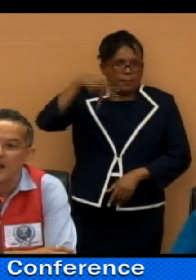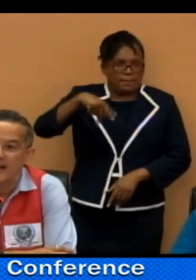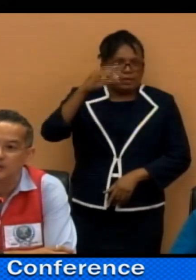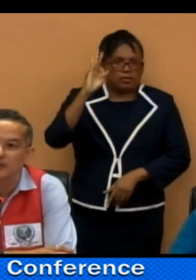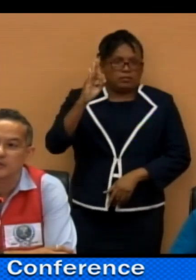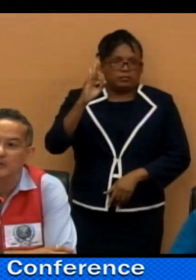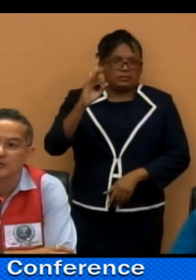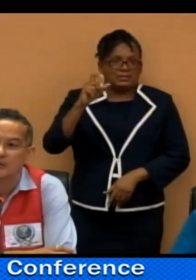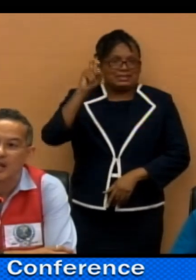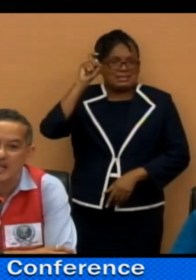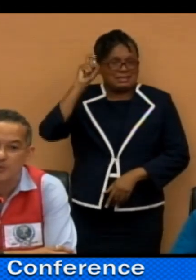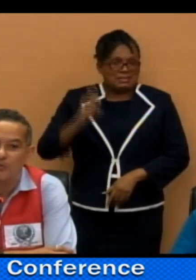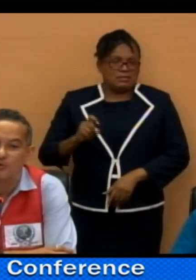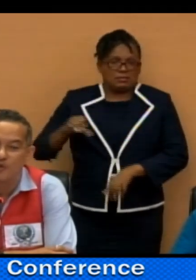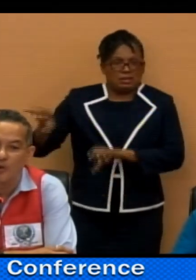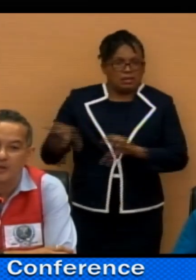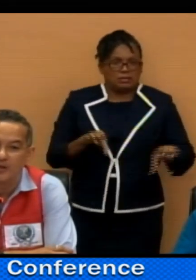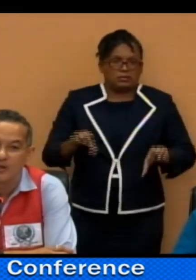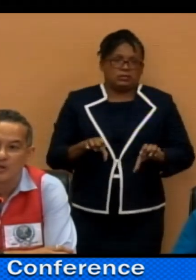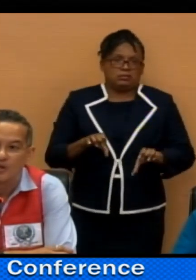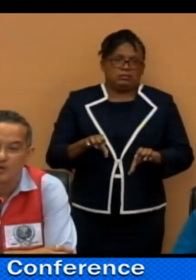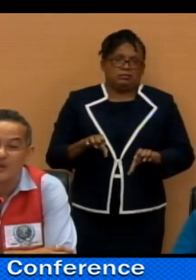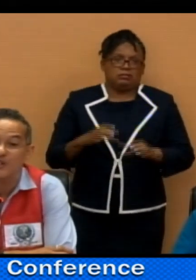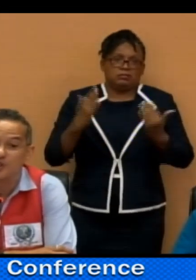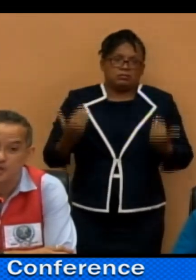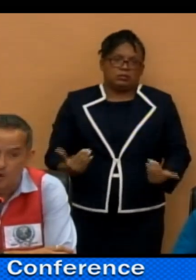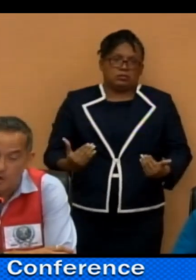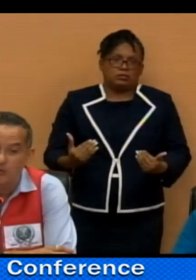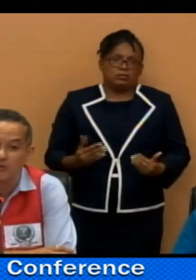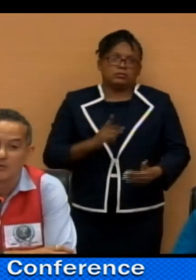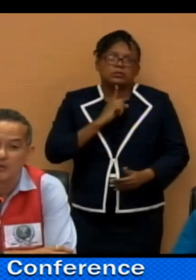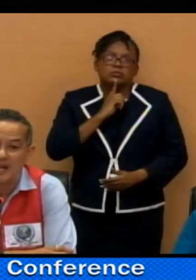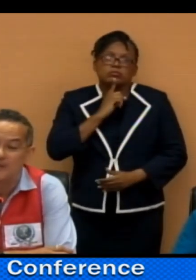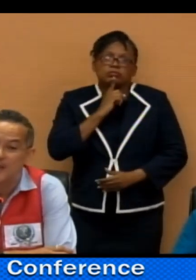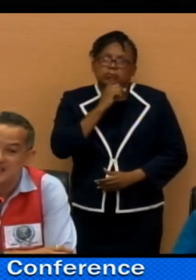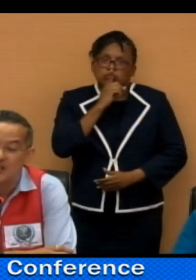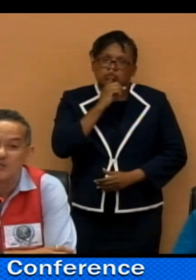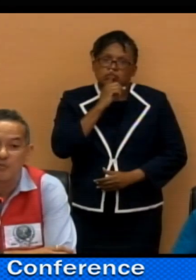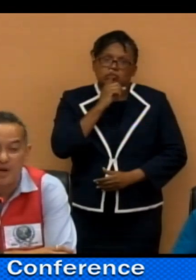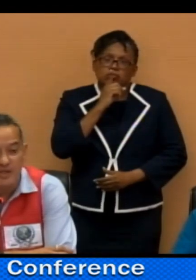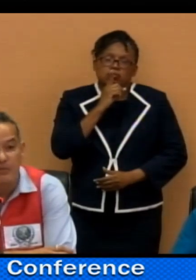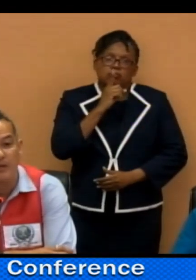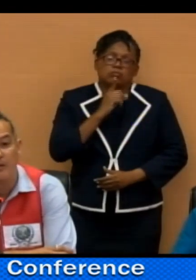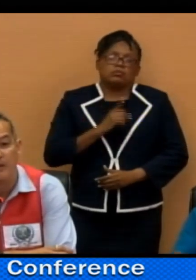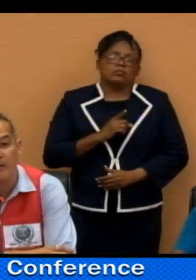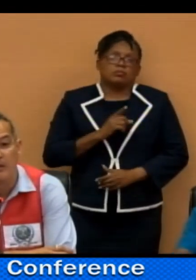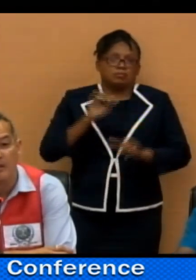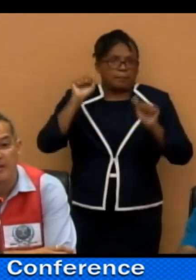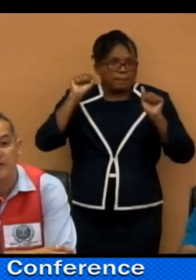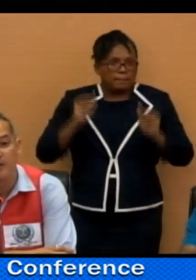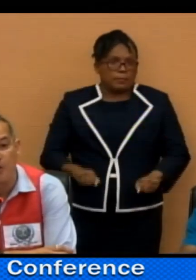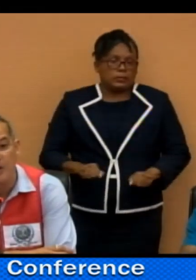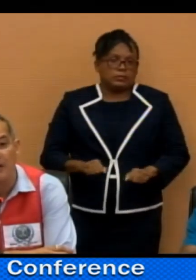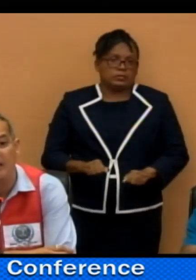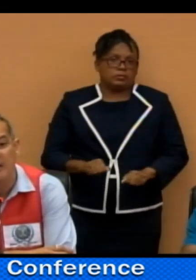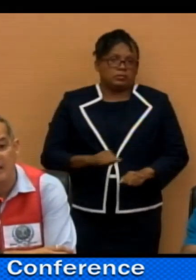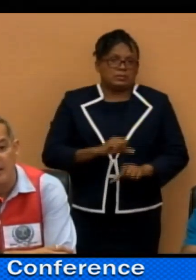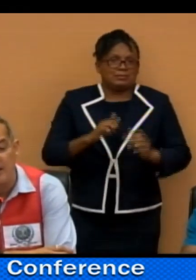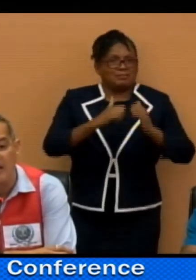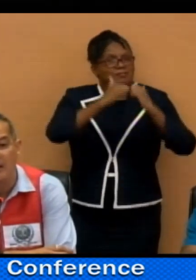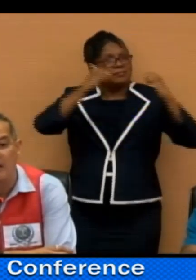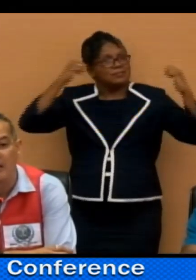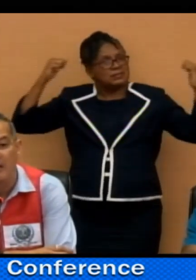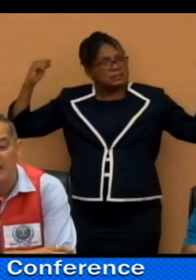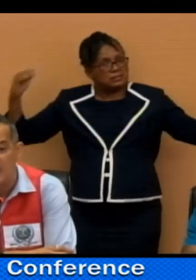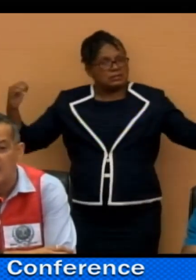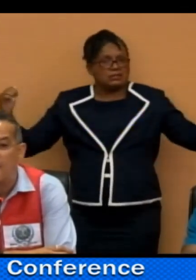necessary actions as we move forward to ensure as best as possible that social